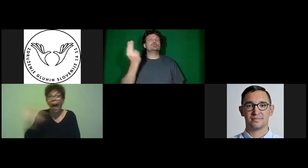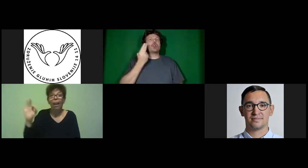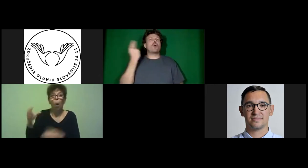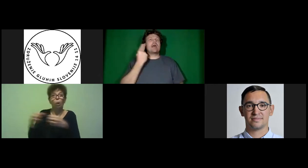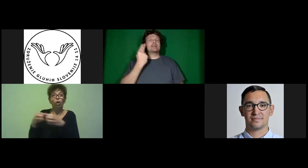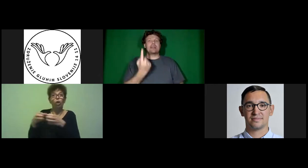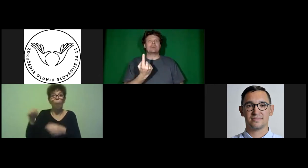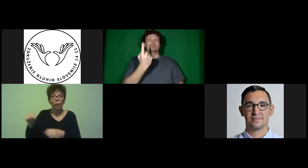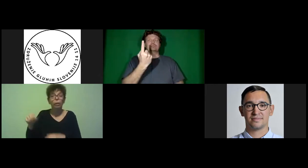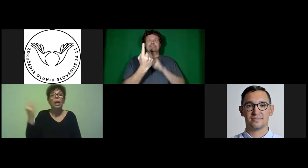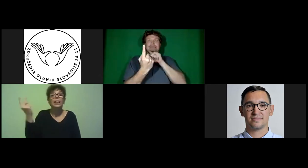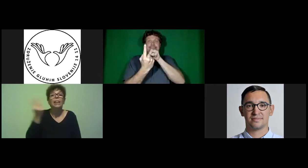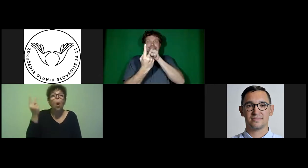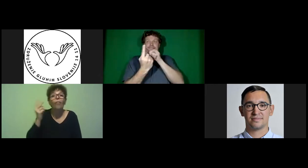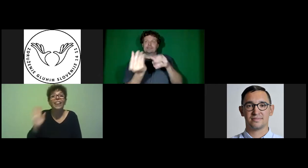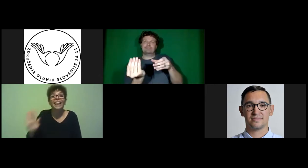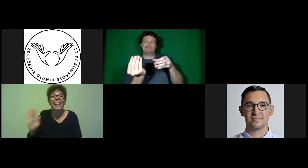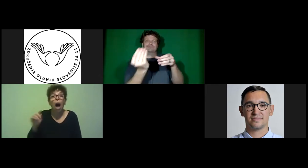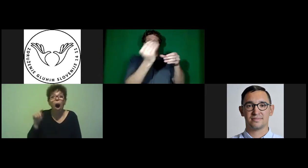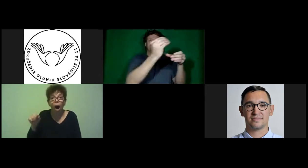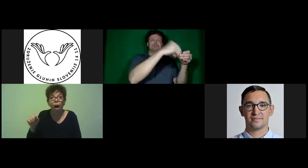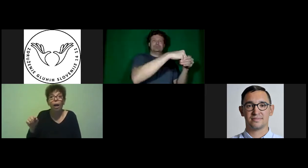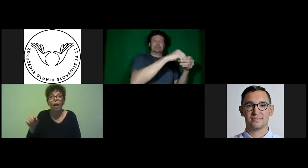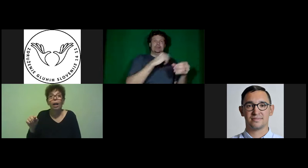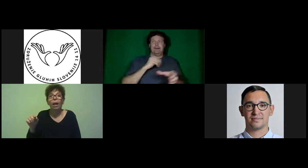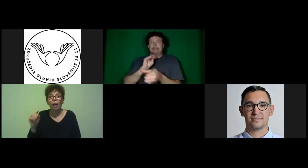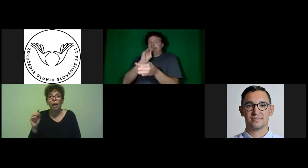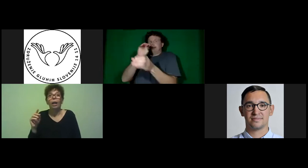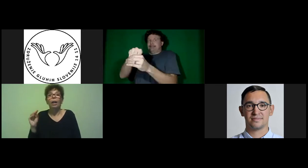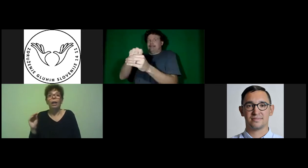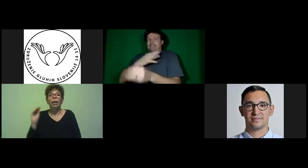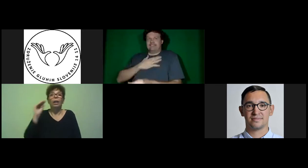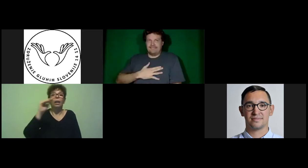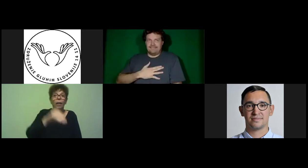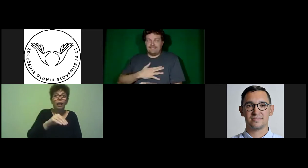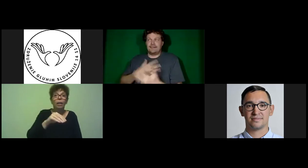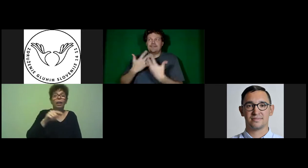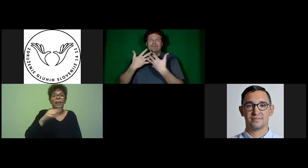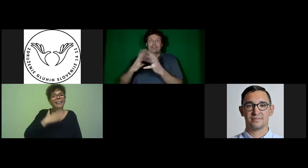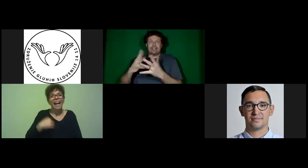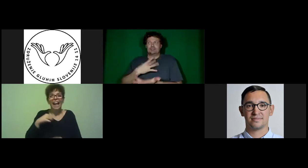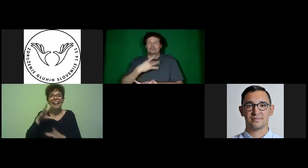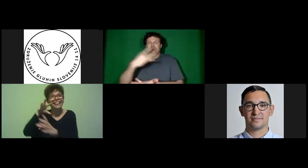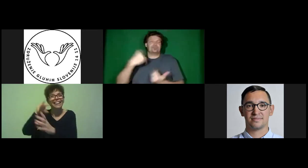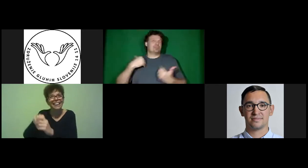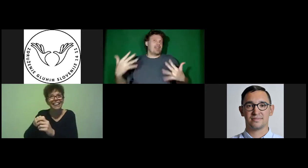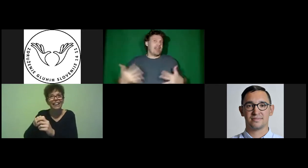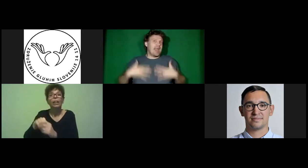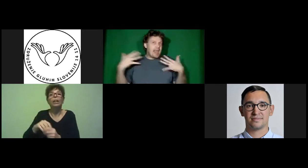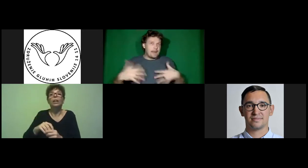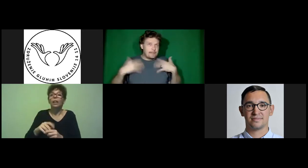the best European team in Slovenia. So that one could join the European League. That was my